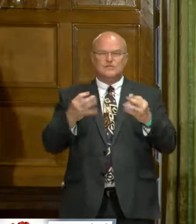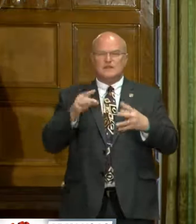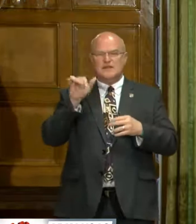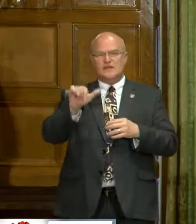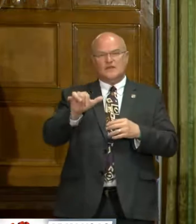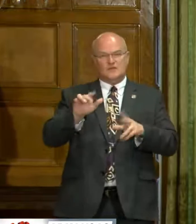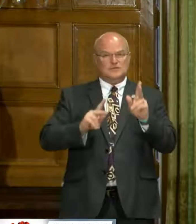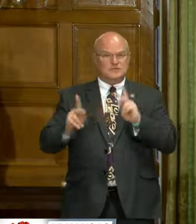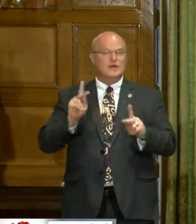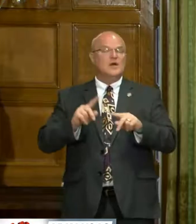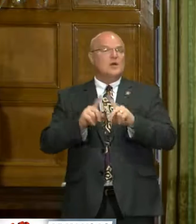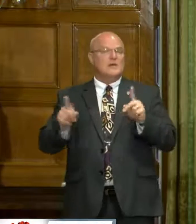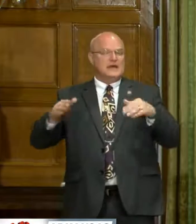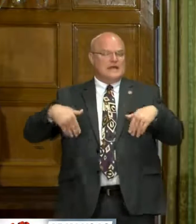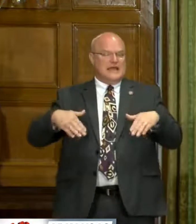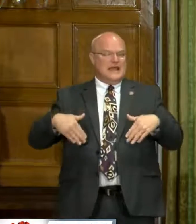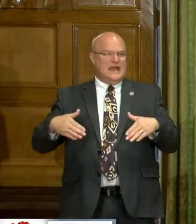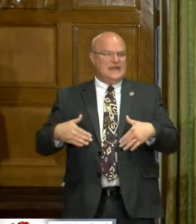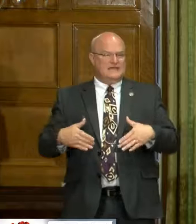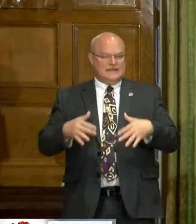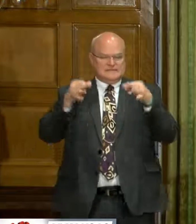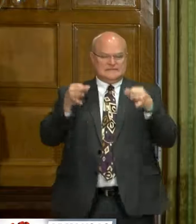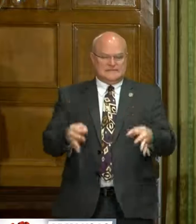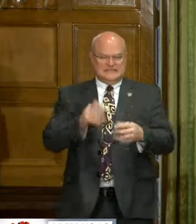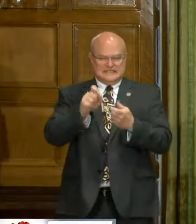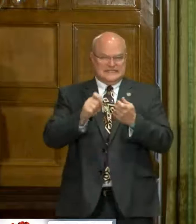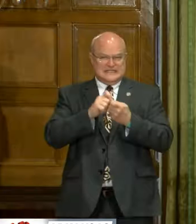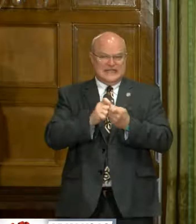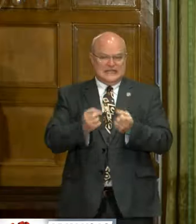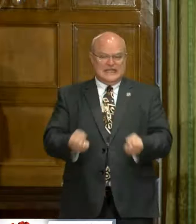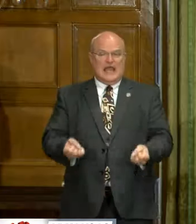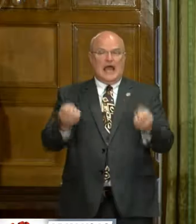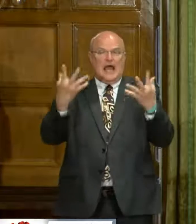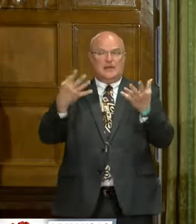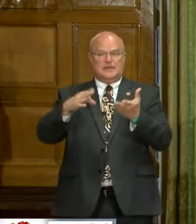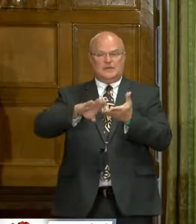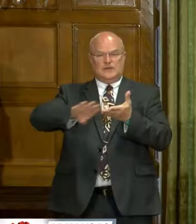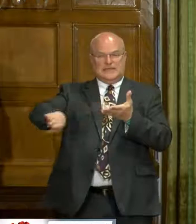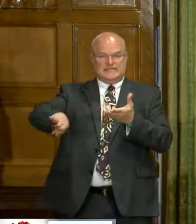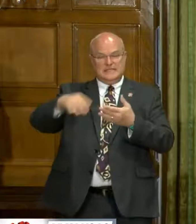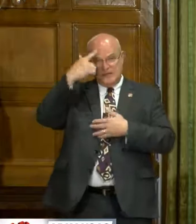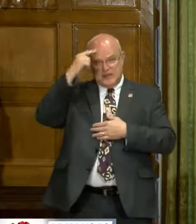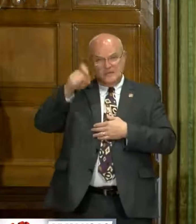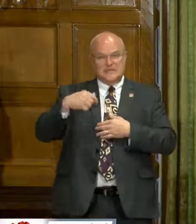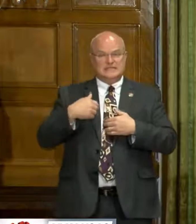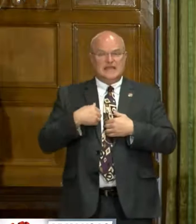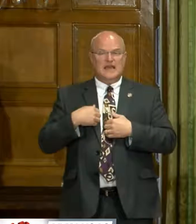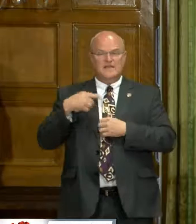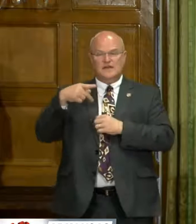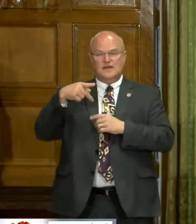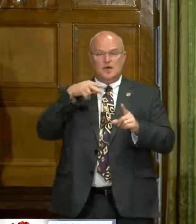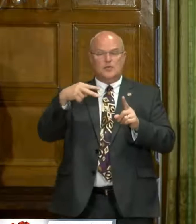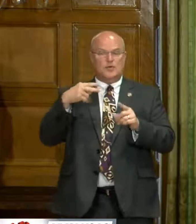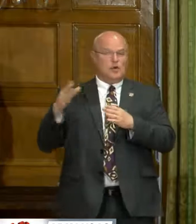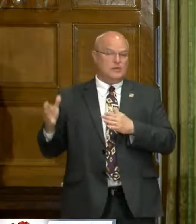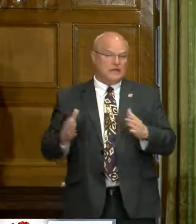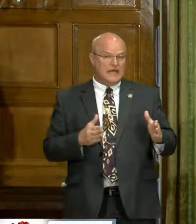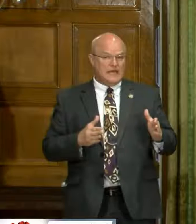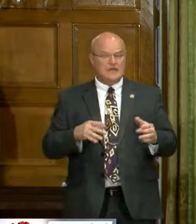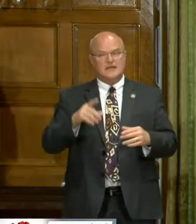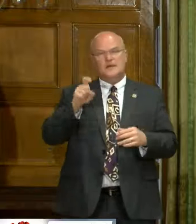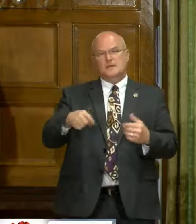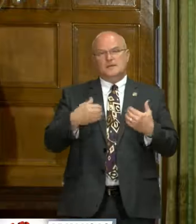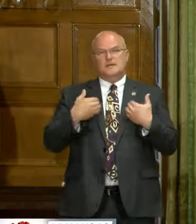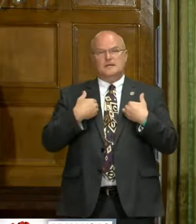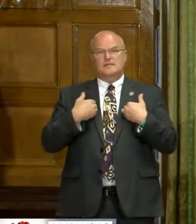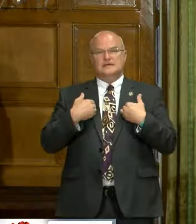number of those, but they have not landed on exactly how many will be released because they have to have a parole plan. They